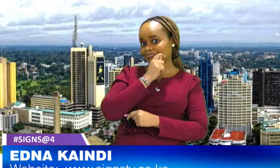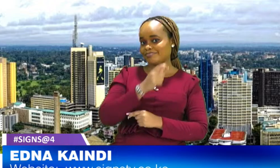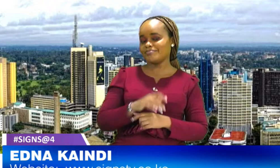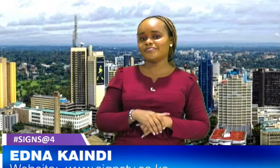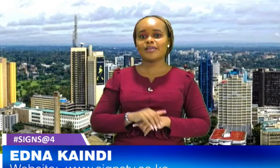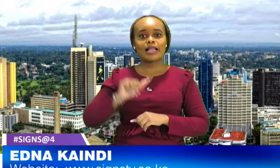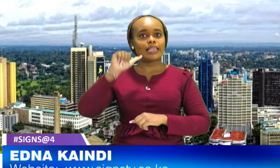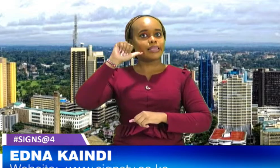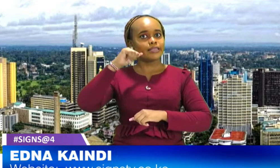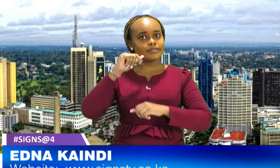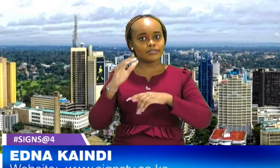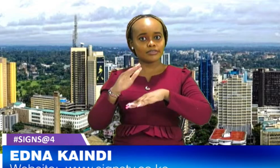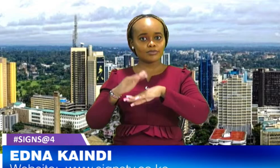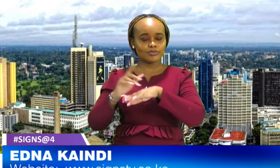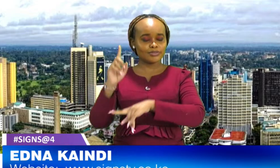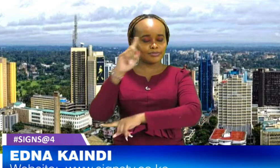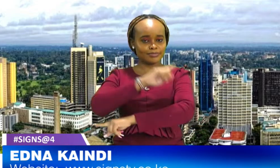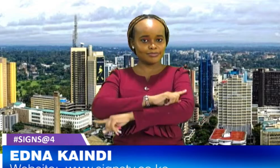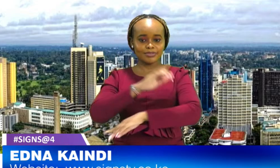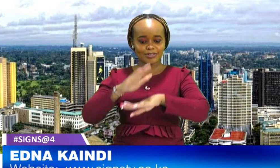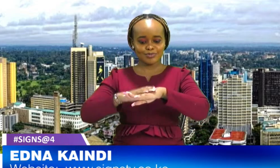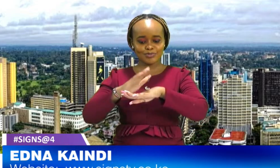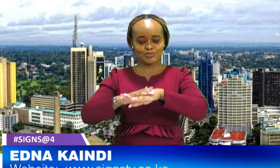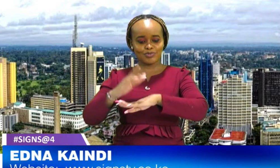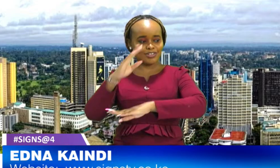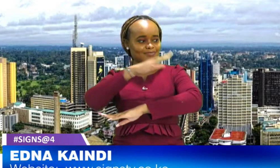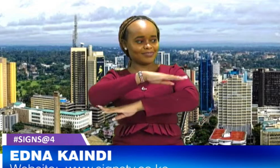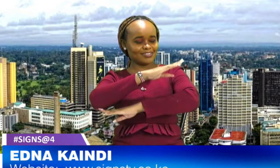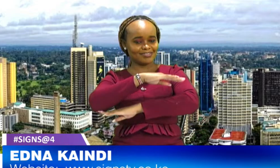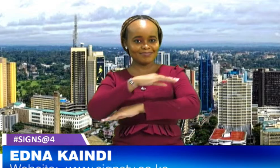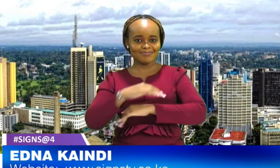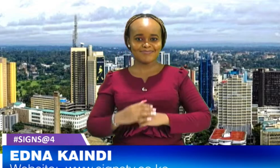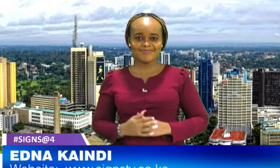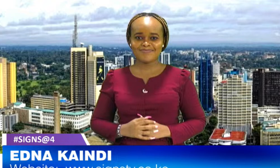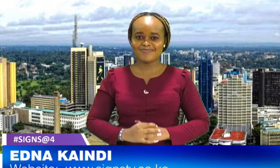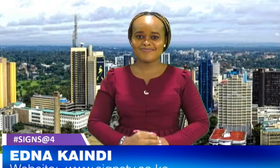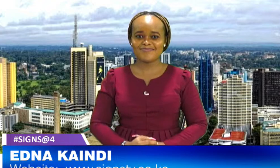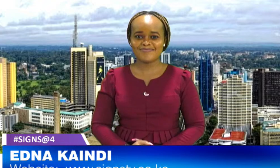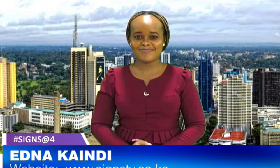with my sign language interpreter doing the voicing, Tobias Omondi. Have a good evening and goodbye.